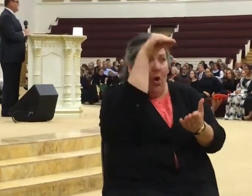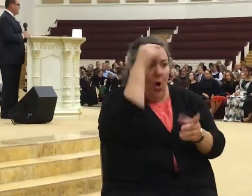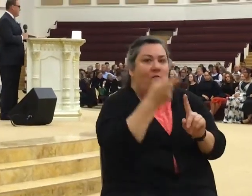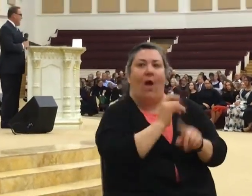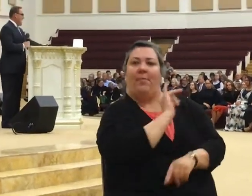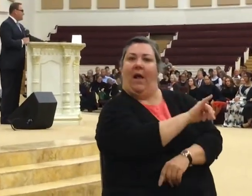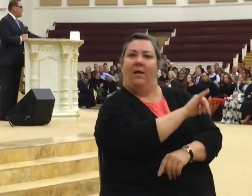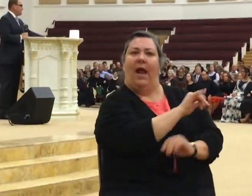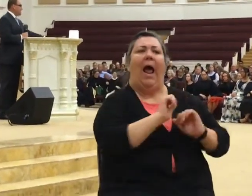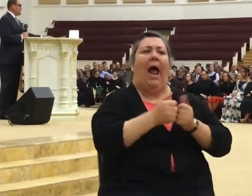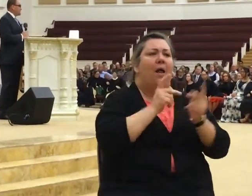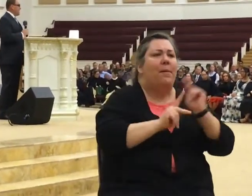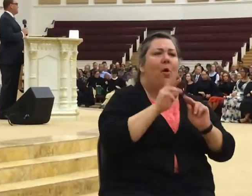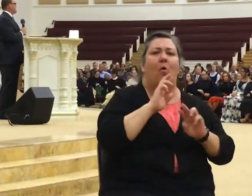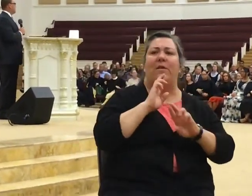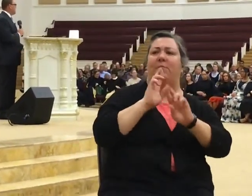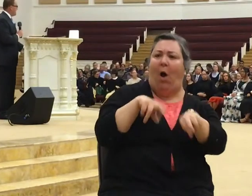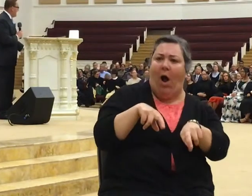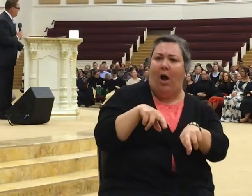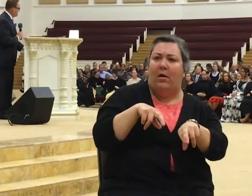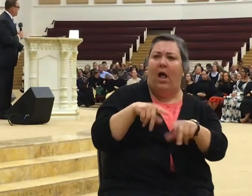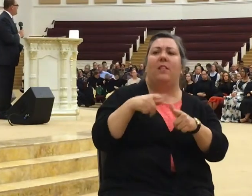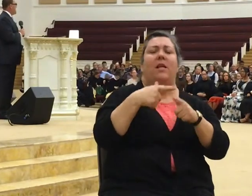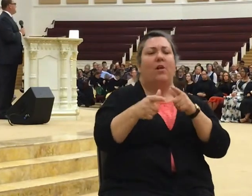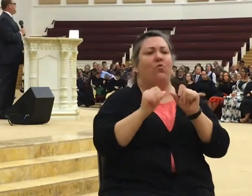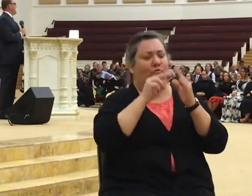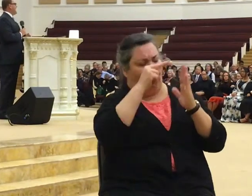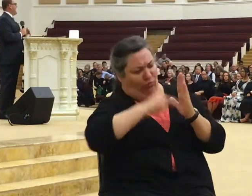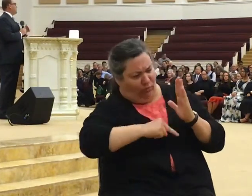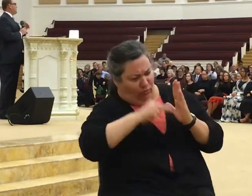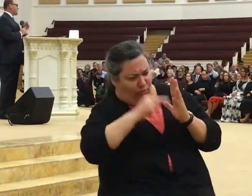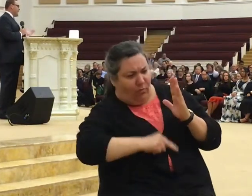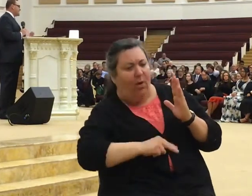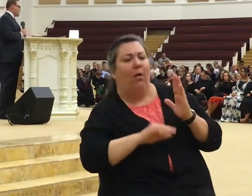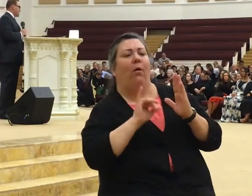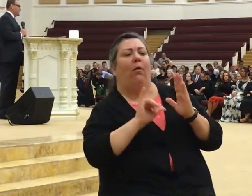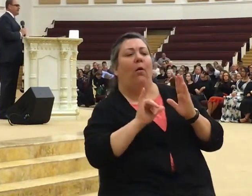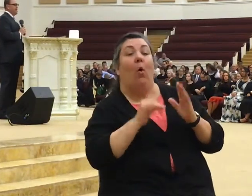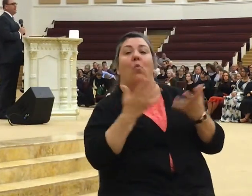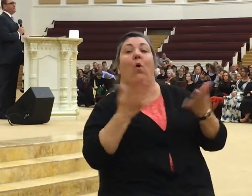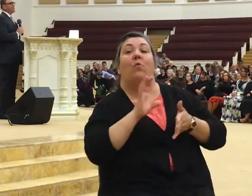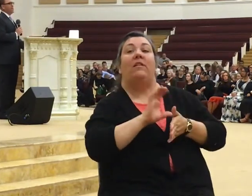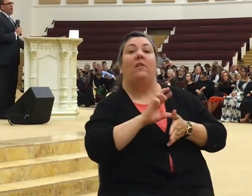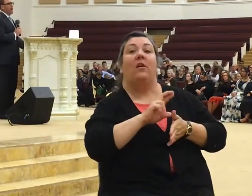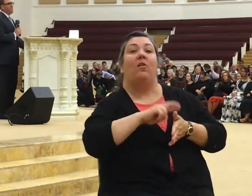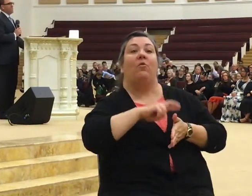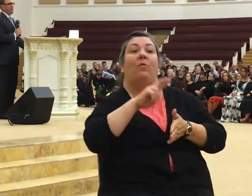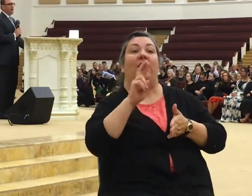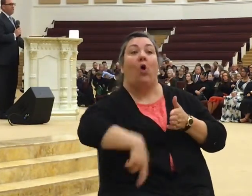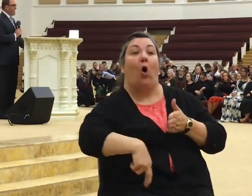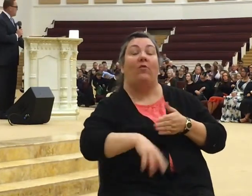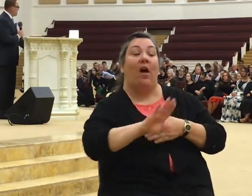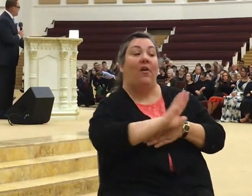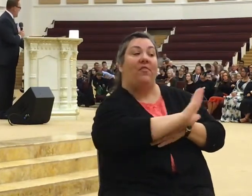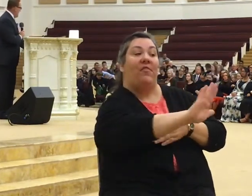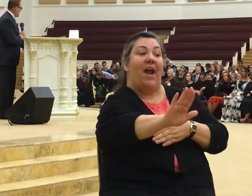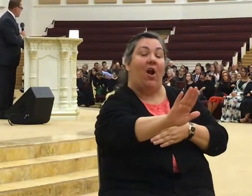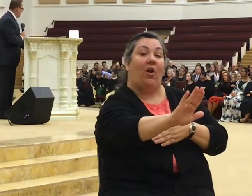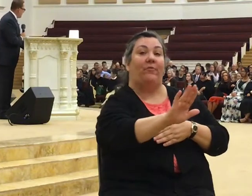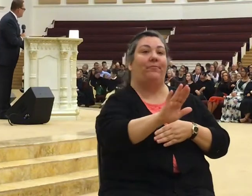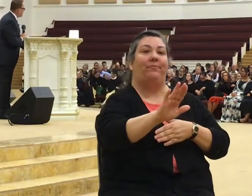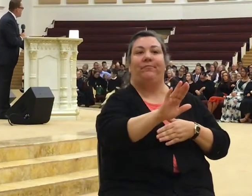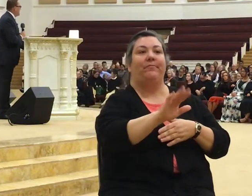how did they react, and then continue to read the narrative to find out what the consequence is of their failure to